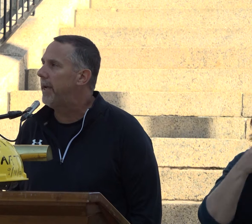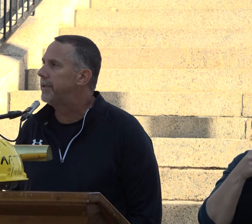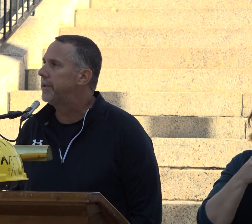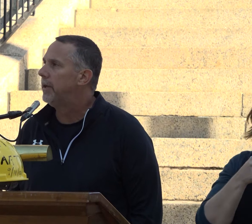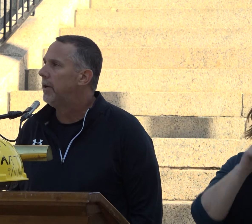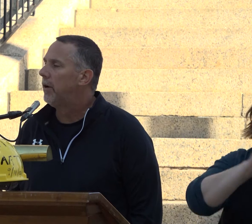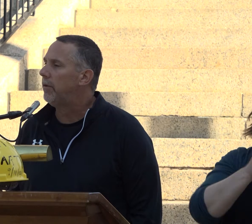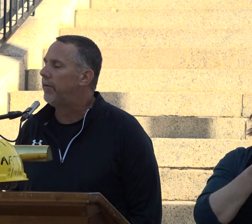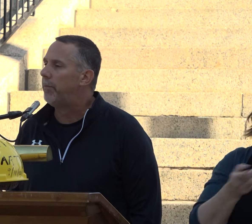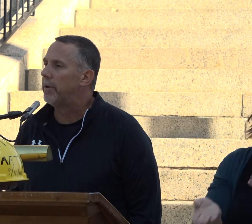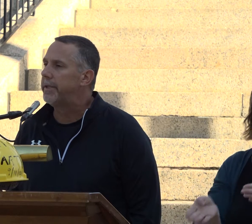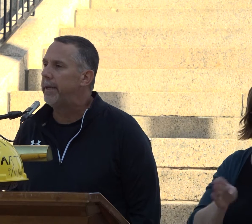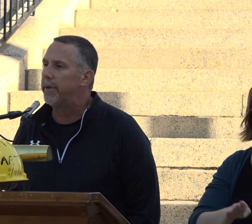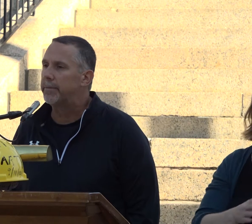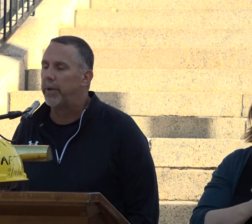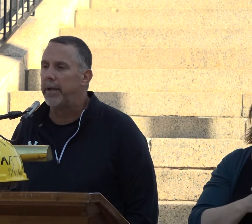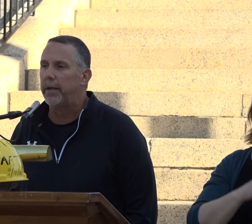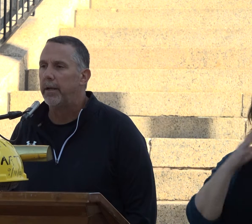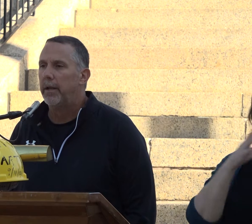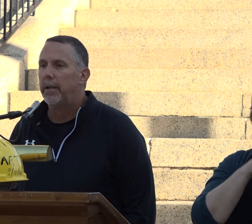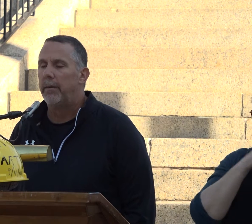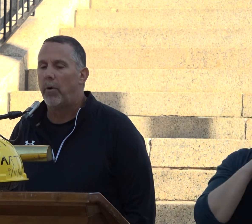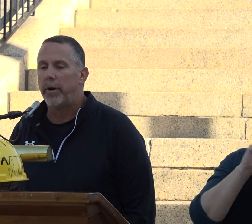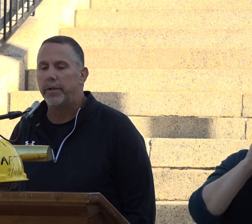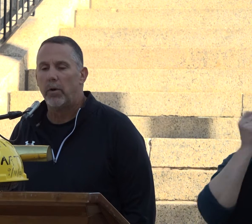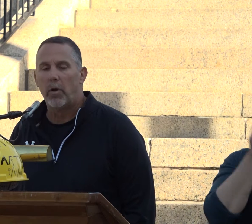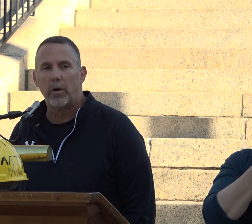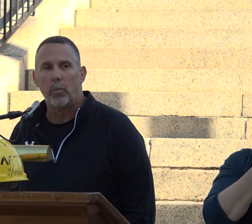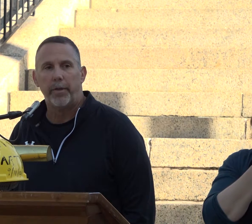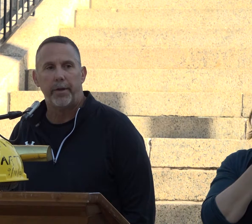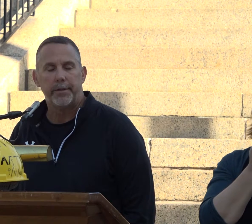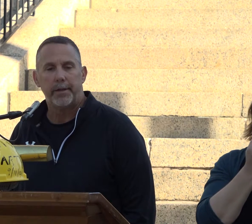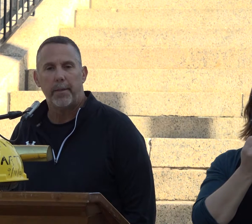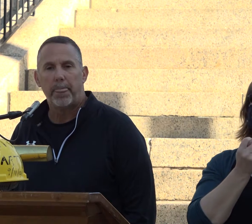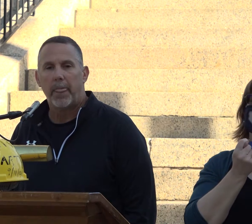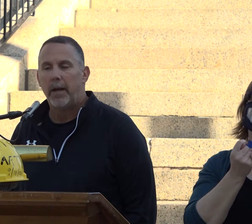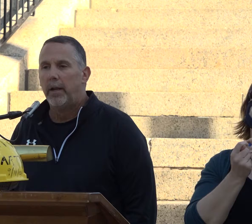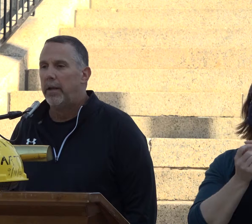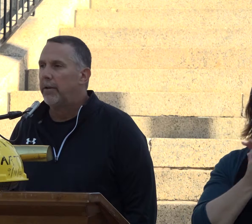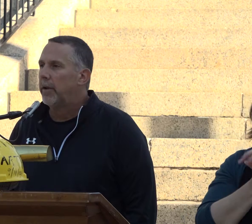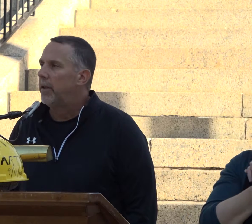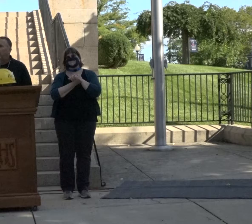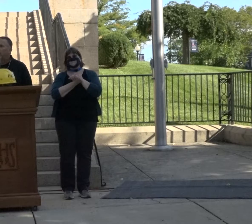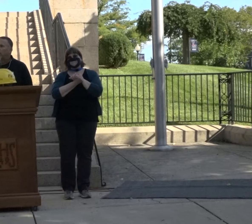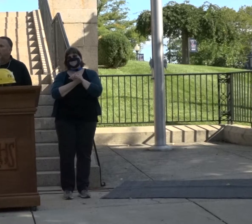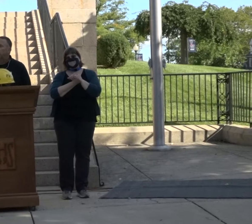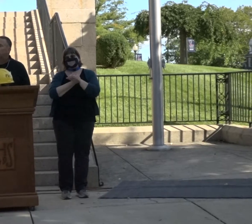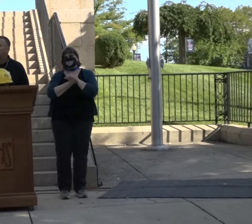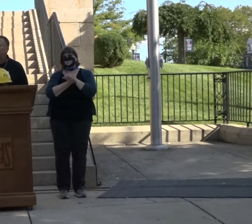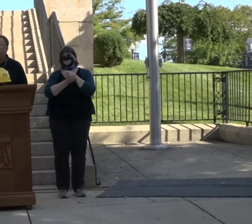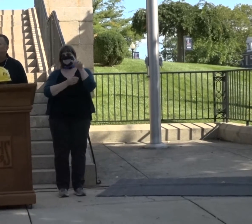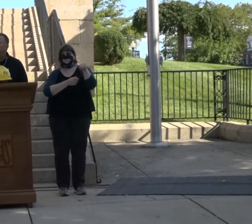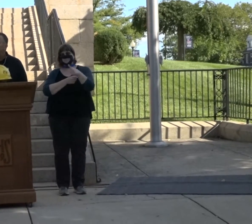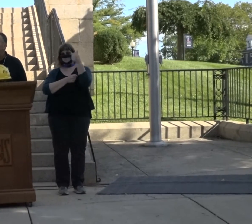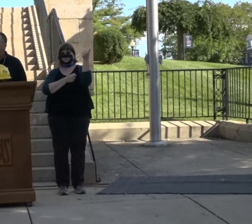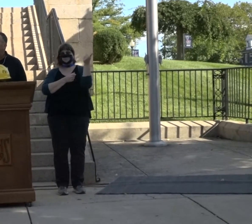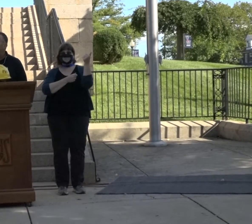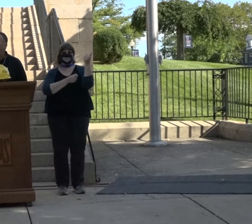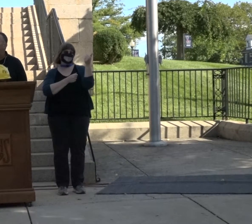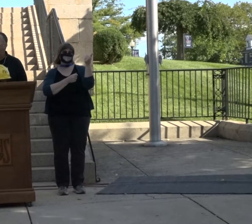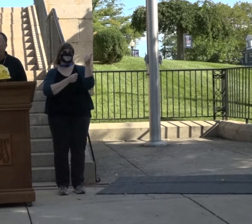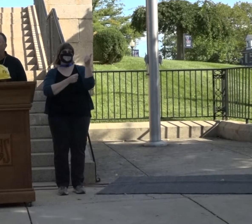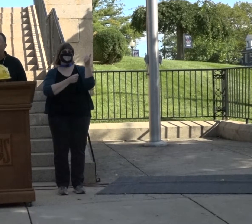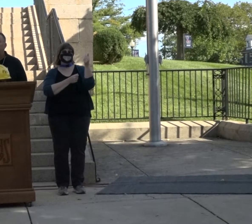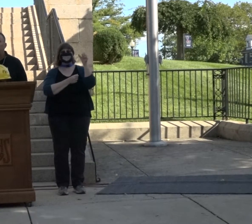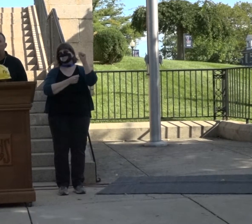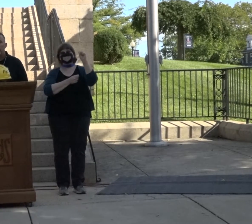our teammates on the football team, explaining that Marty is no longer with us. The other social media stuff was